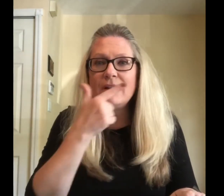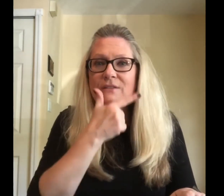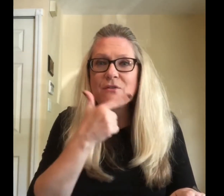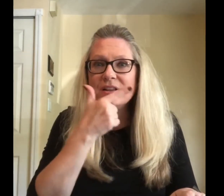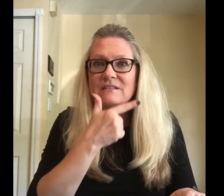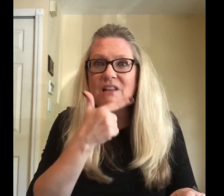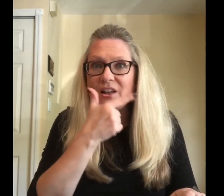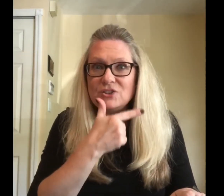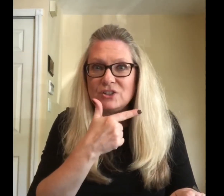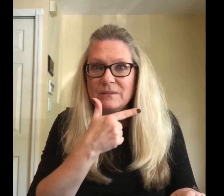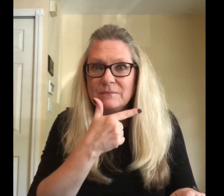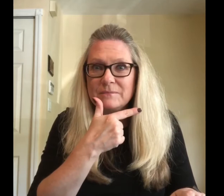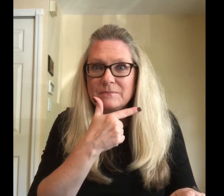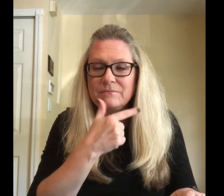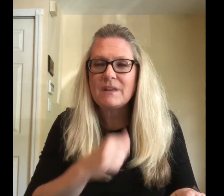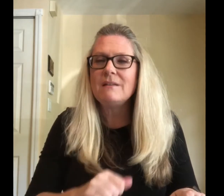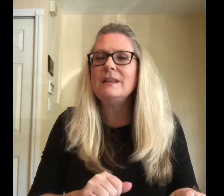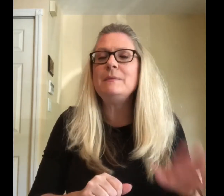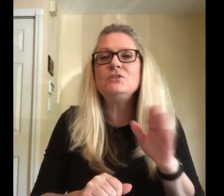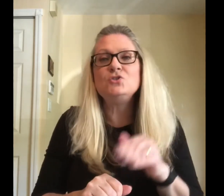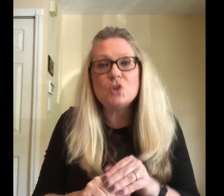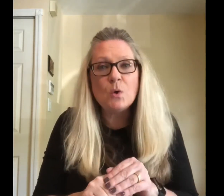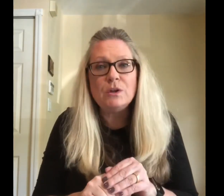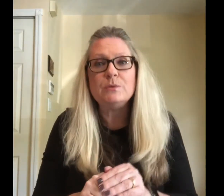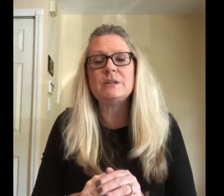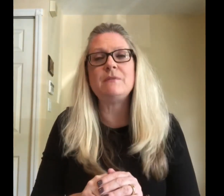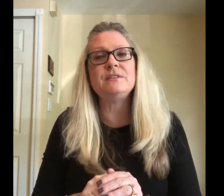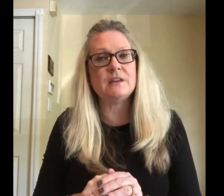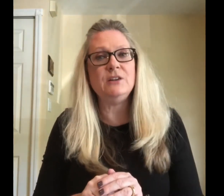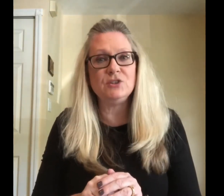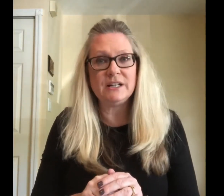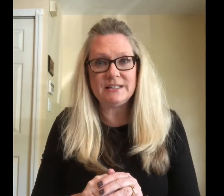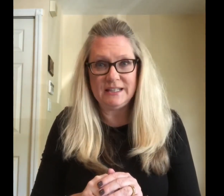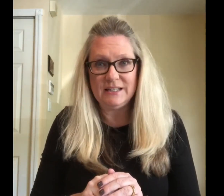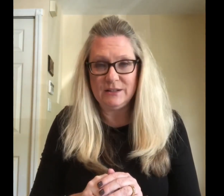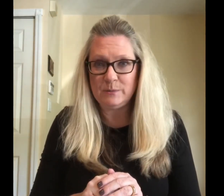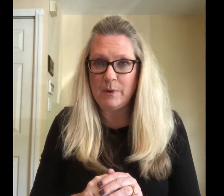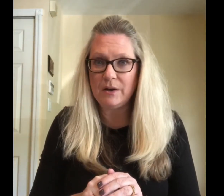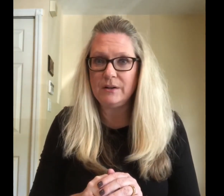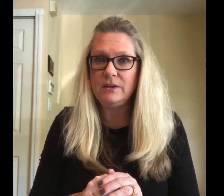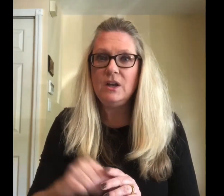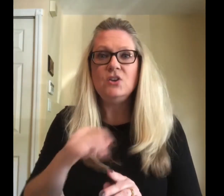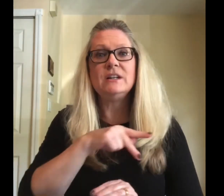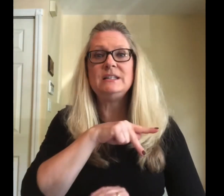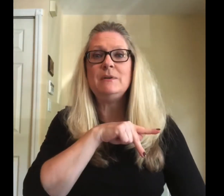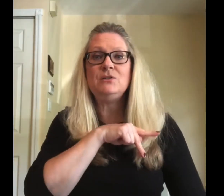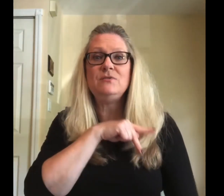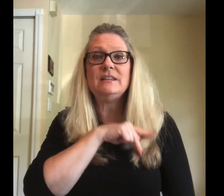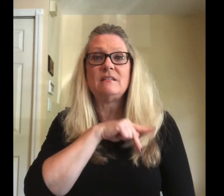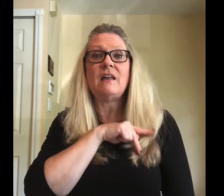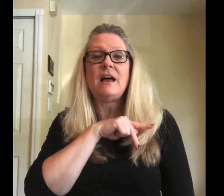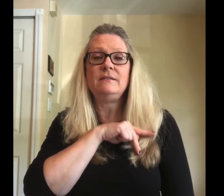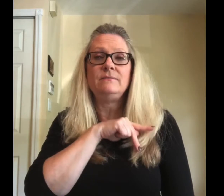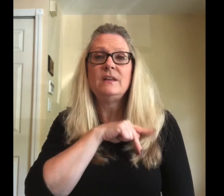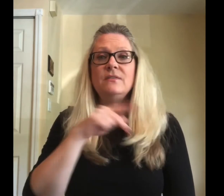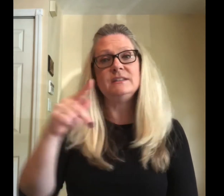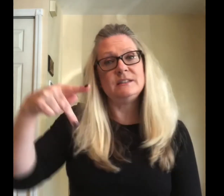his lunch. Let me show you some of the signs you're going to see in this book. You're going to see me do this a lot. This is the